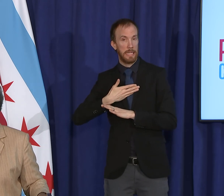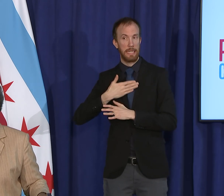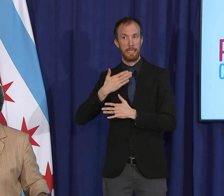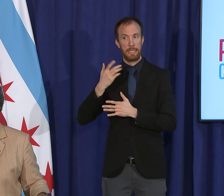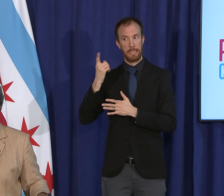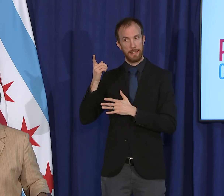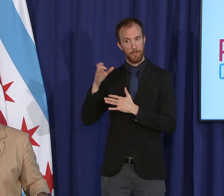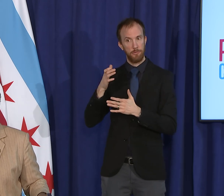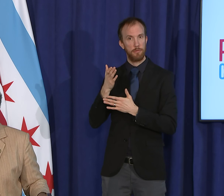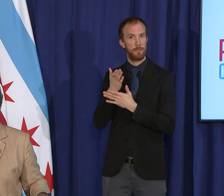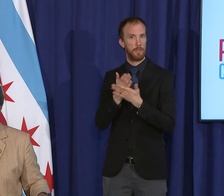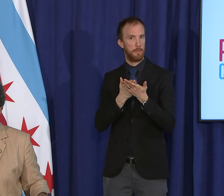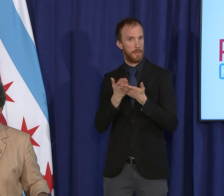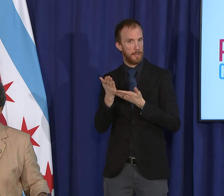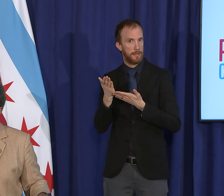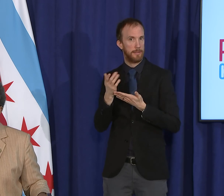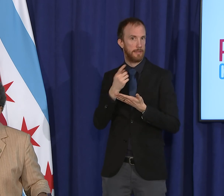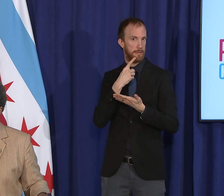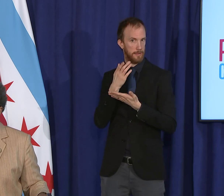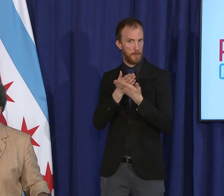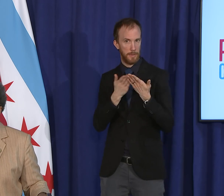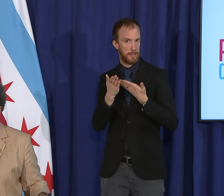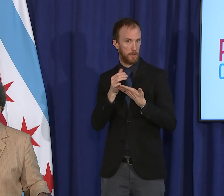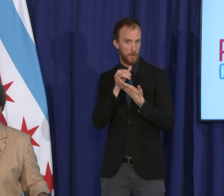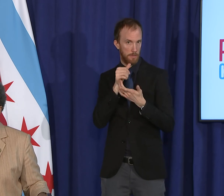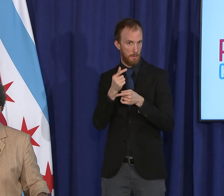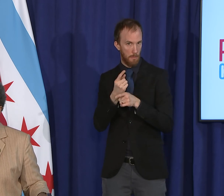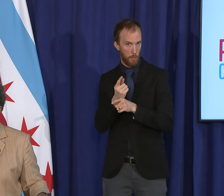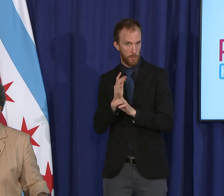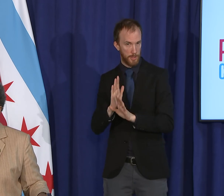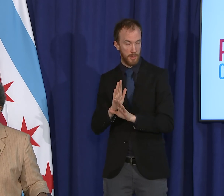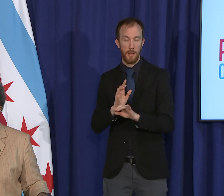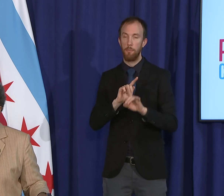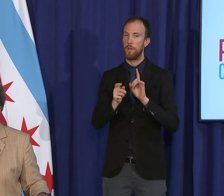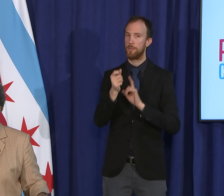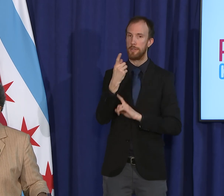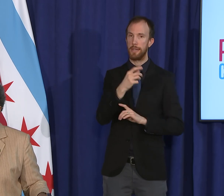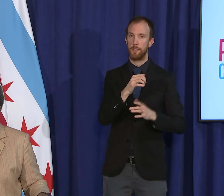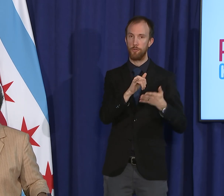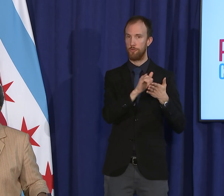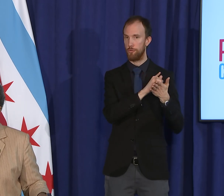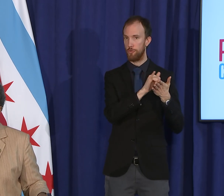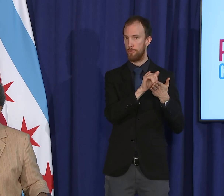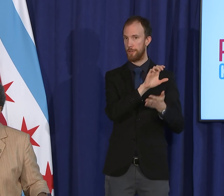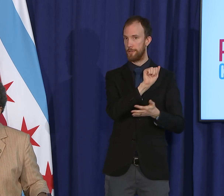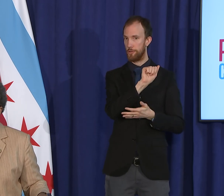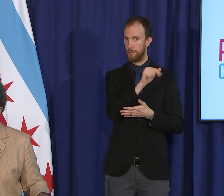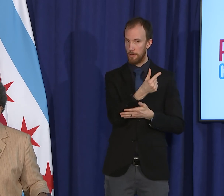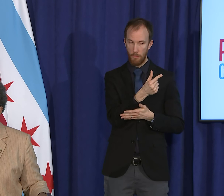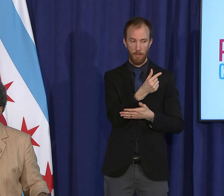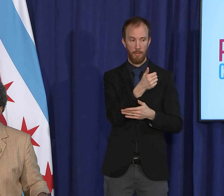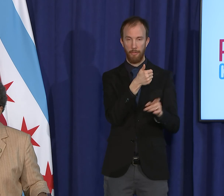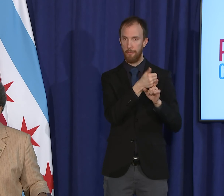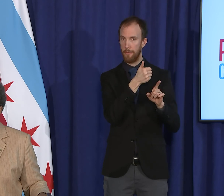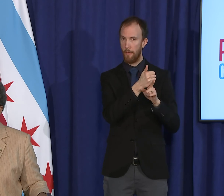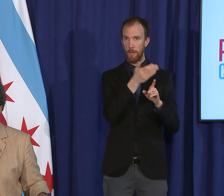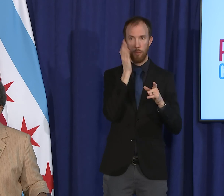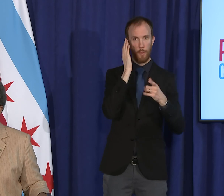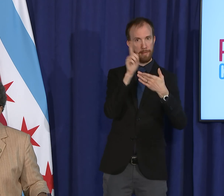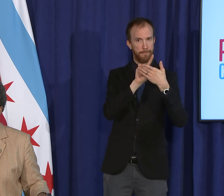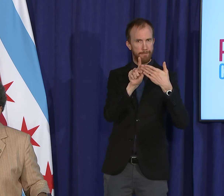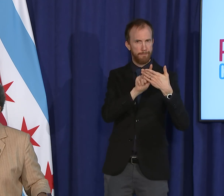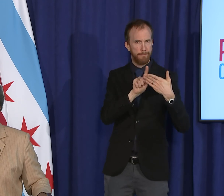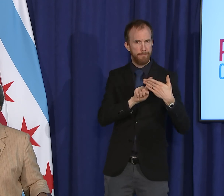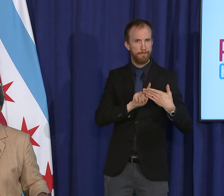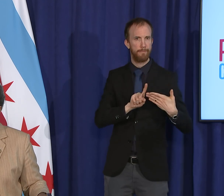were inappropriate. But that will be for the New York Attorney General to sort through as